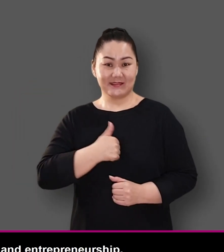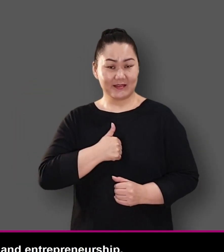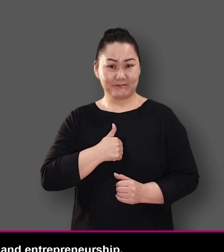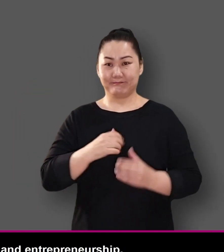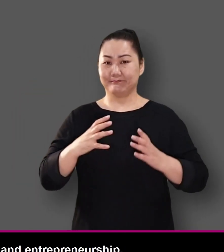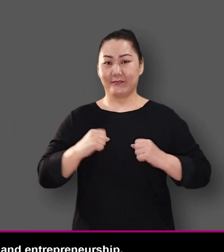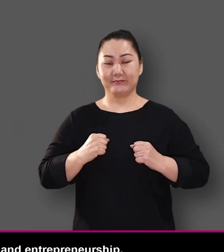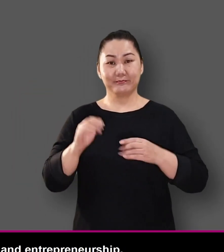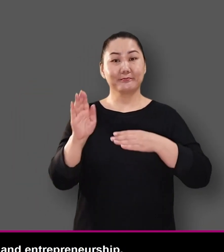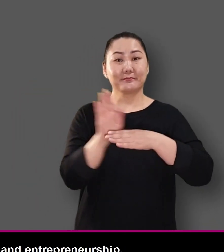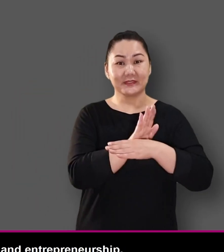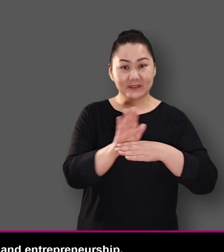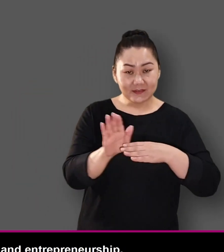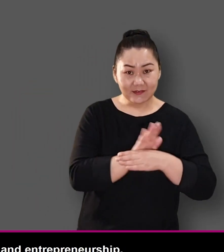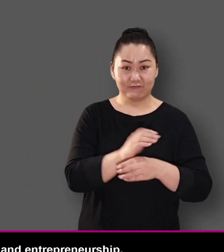self-employment, and entrepreneurship.